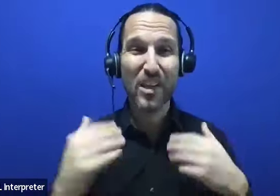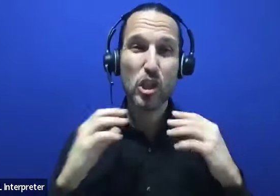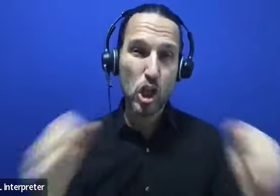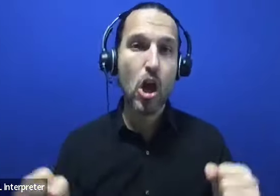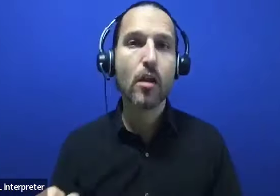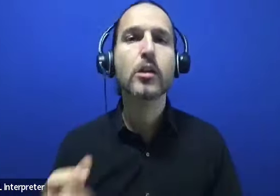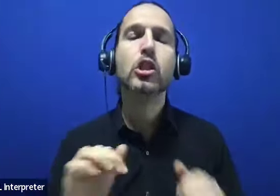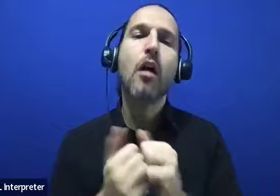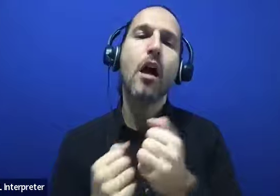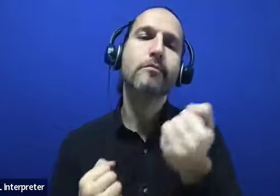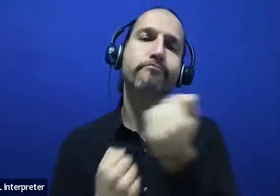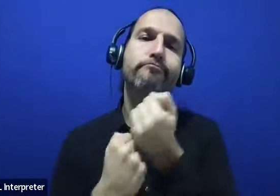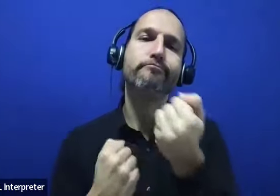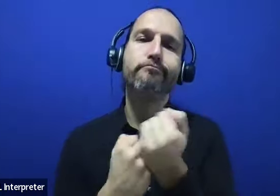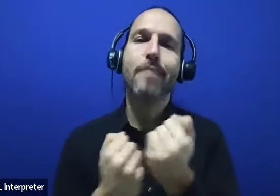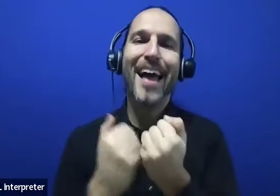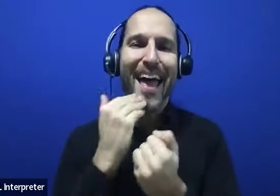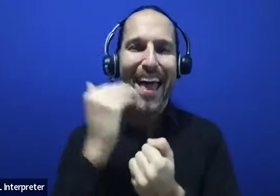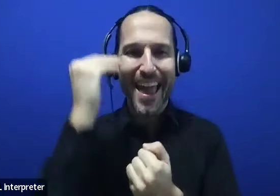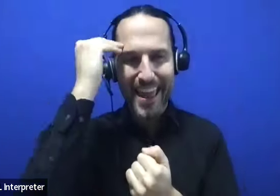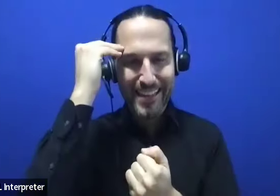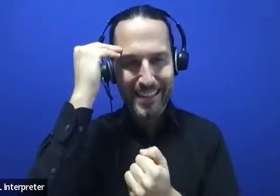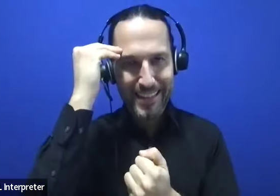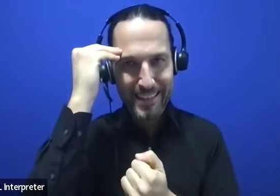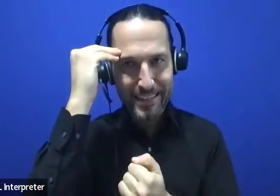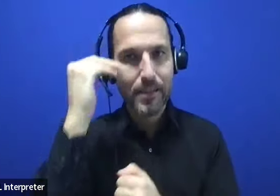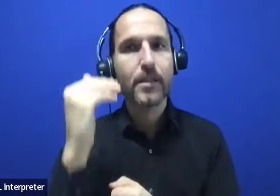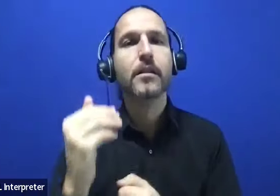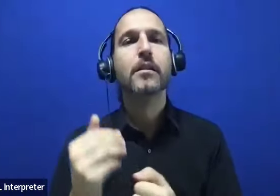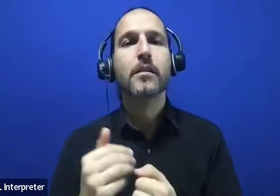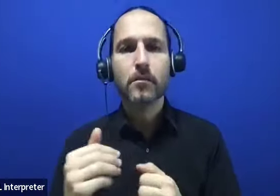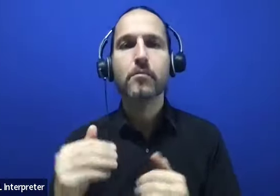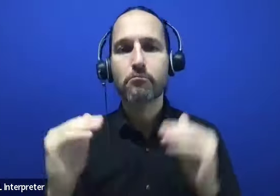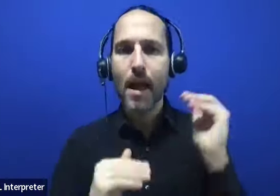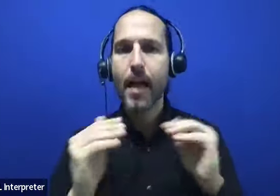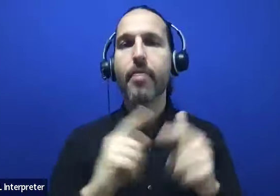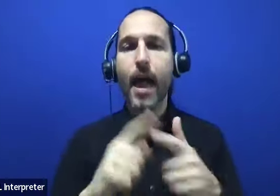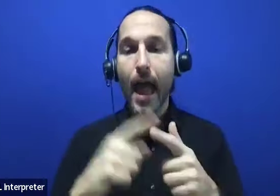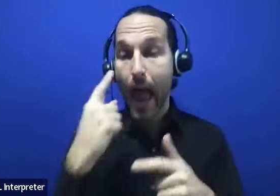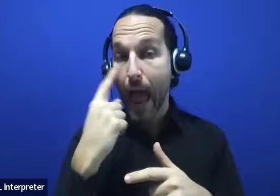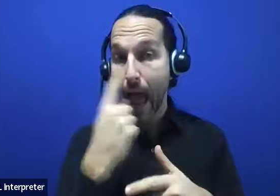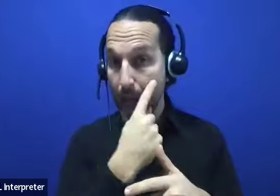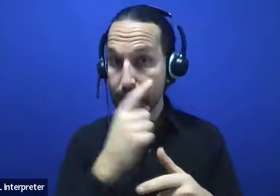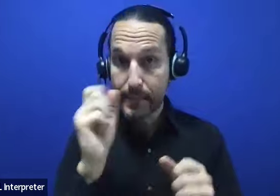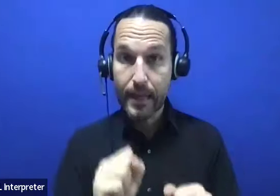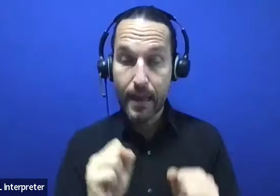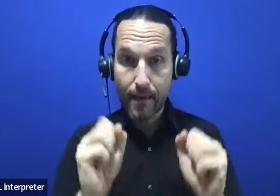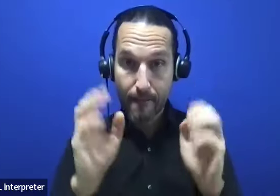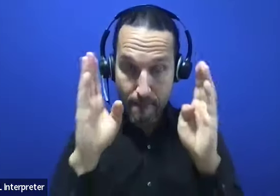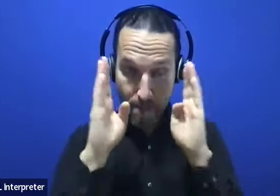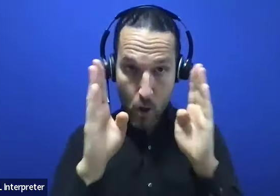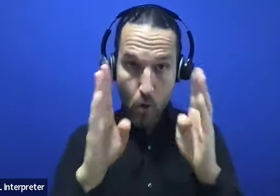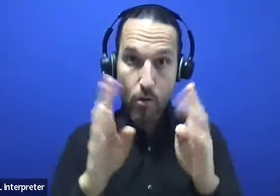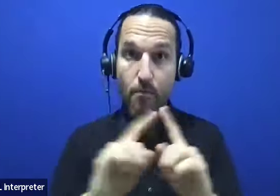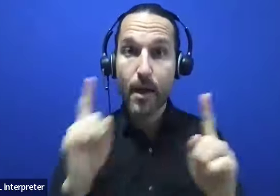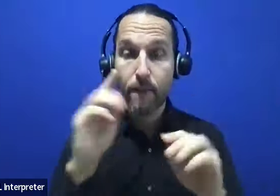they're holding their head steady. When they hold the head steady, then your eyes can focus on what you want to focus on. But